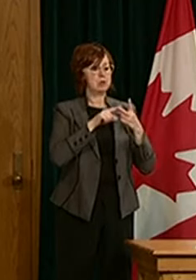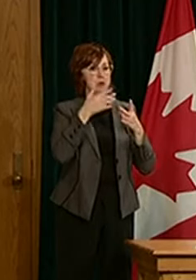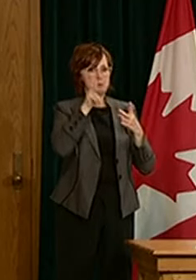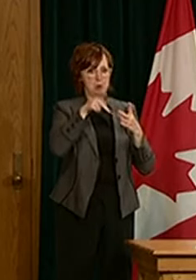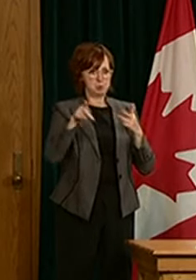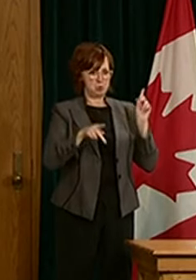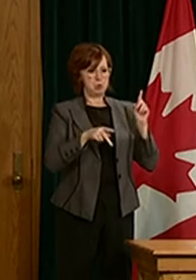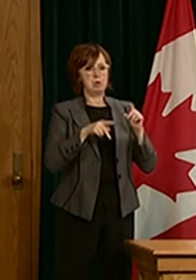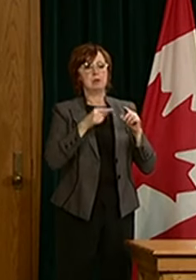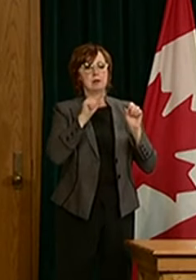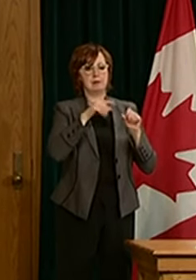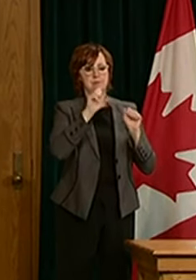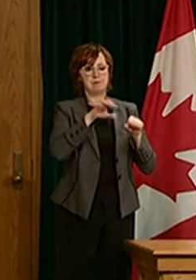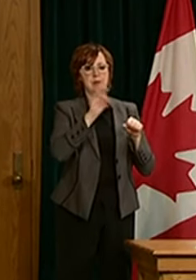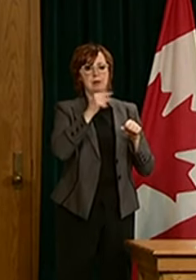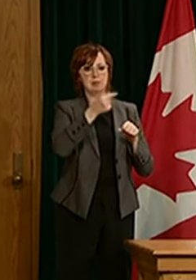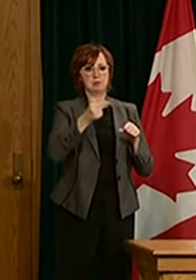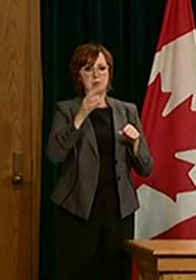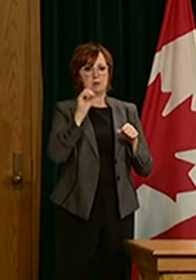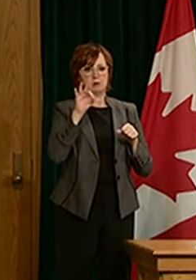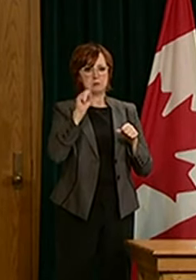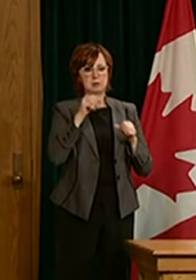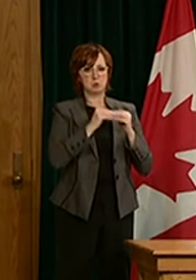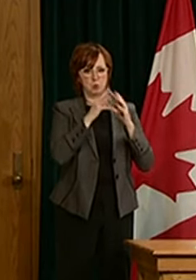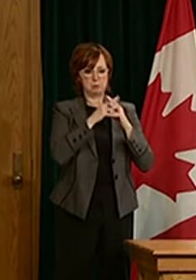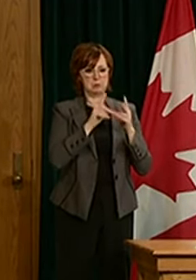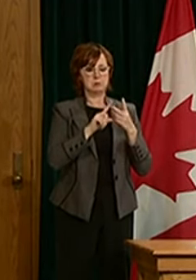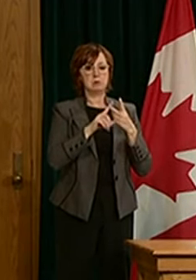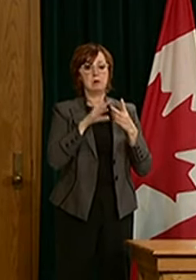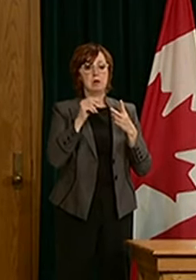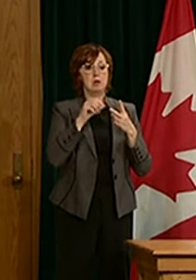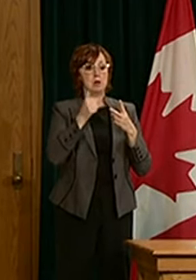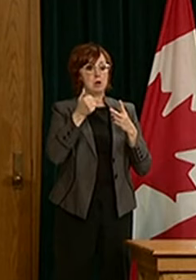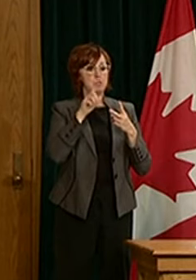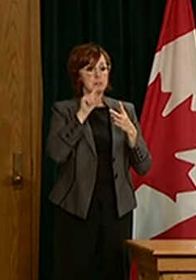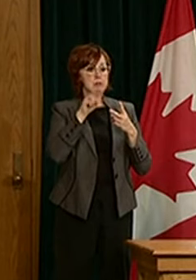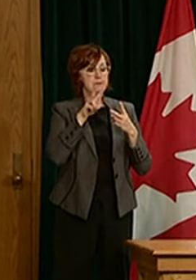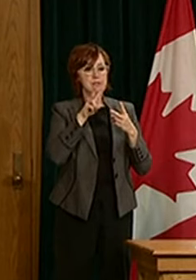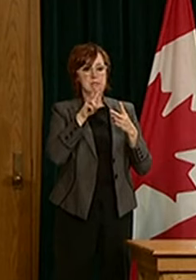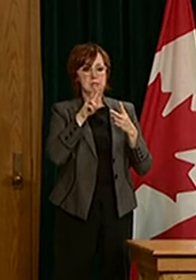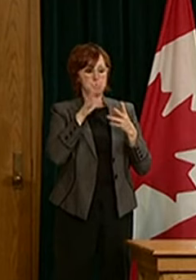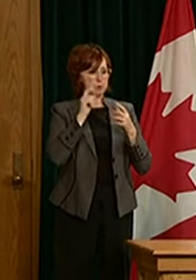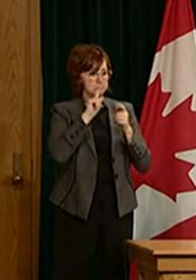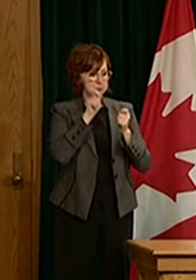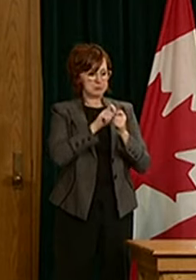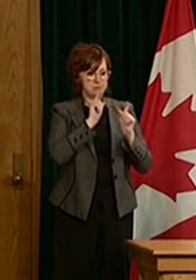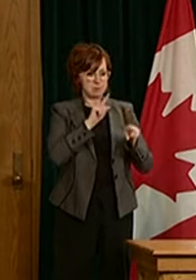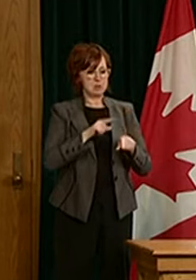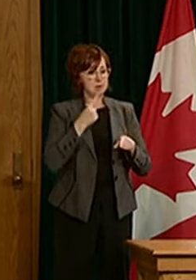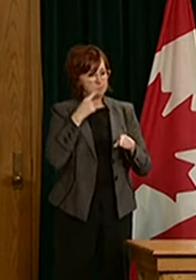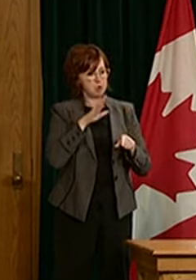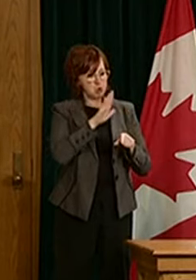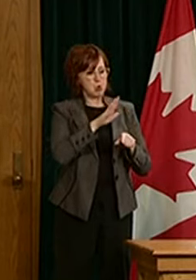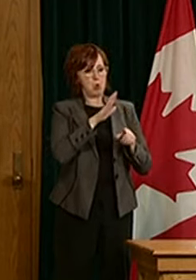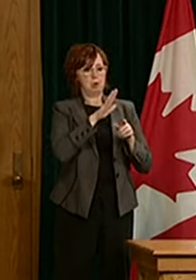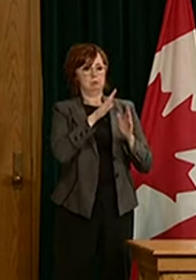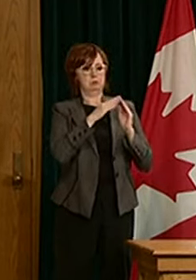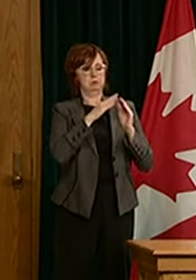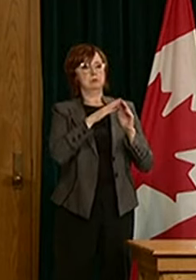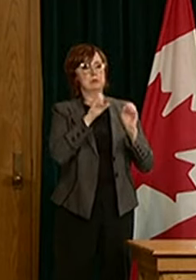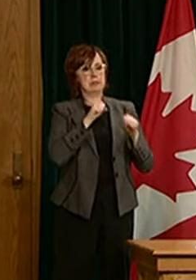Saskatchewan website. And also for questions or media outlets who are curious for specifics related to specific communities, there will be a